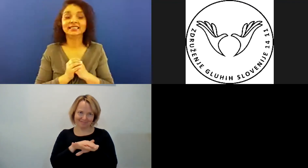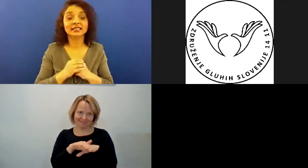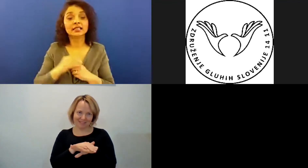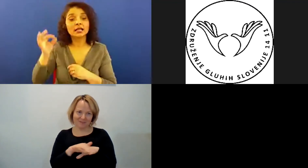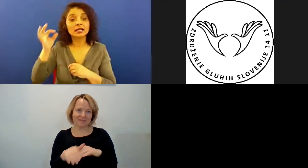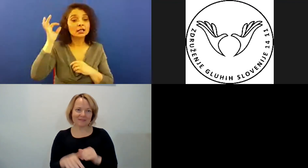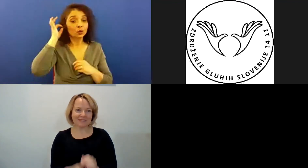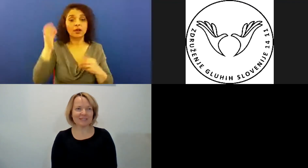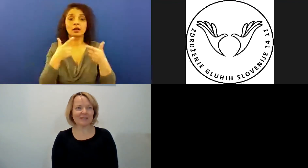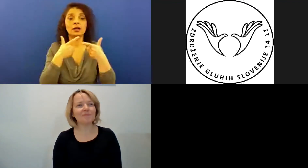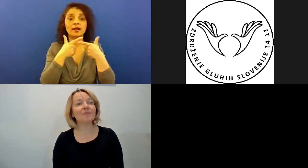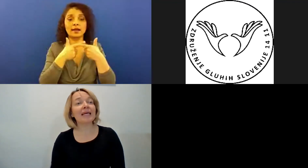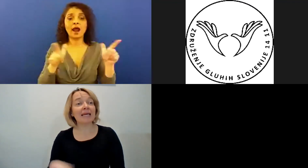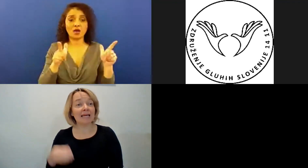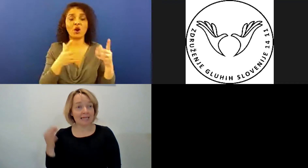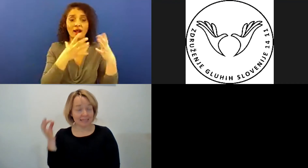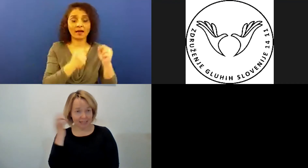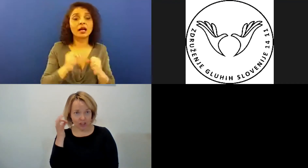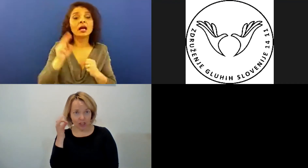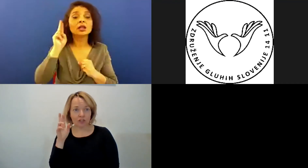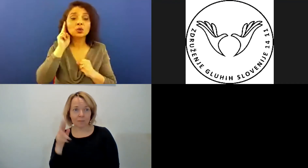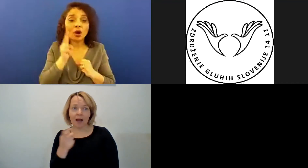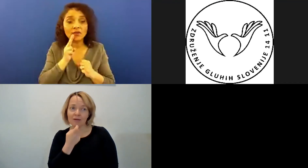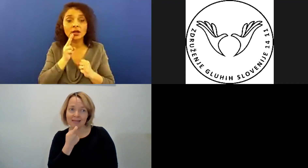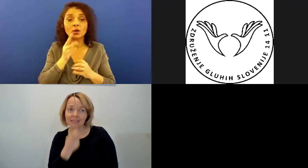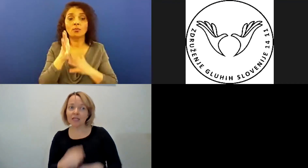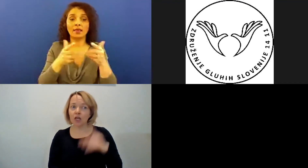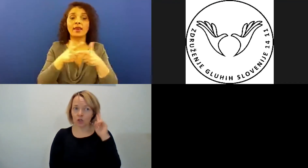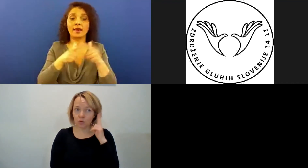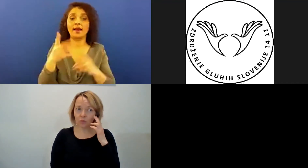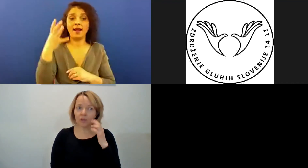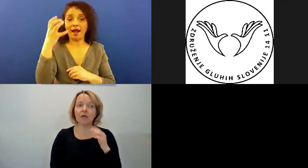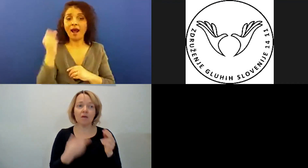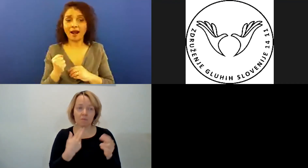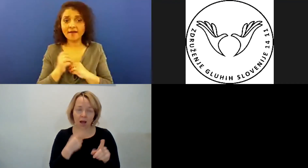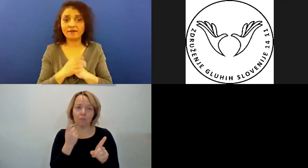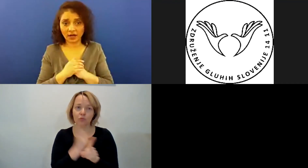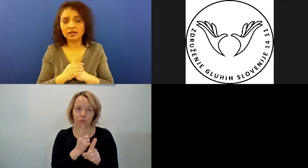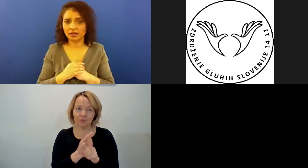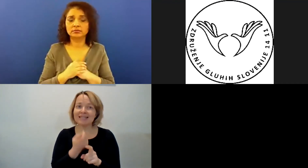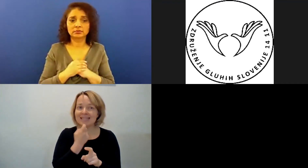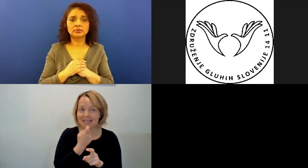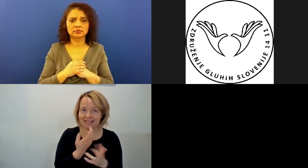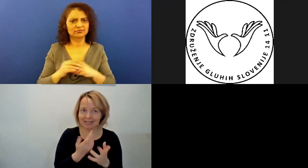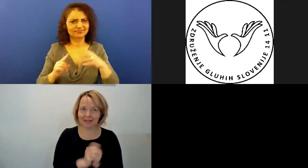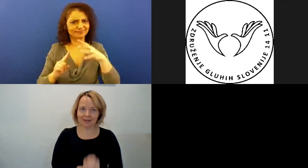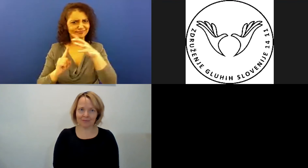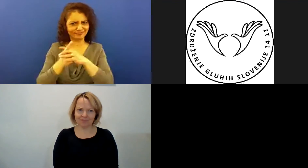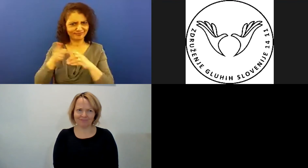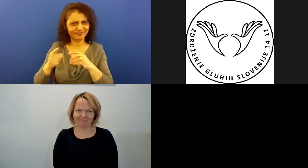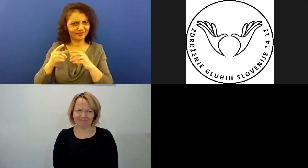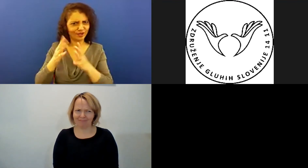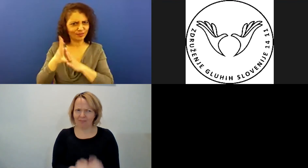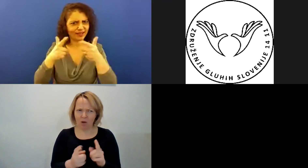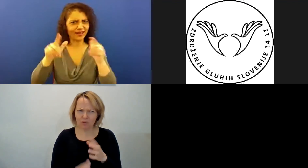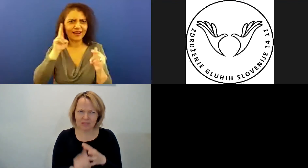I'm sorry, I just lost my train of thoughts here. So both deaf and hearing Roma